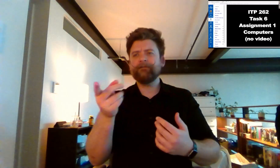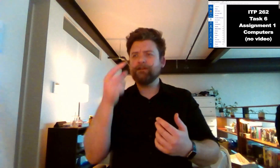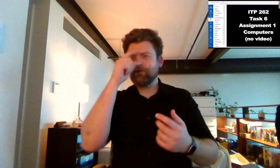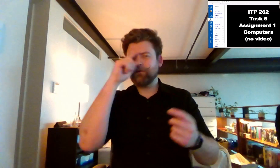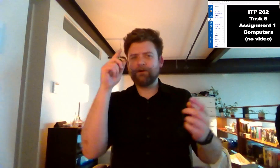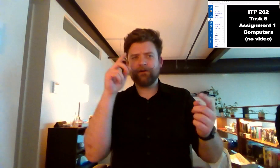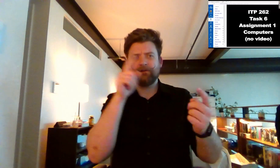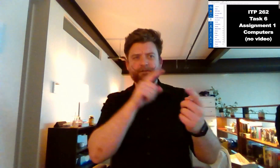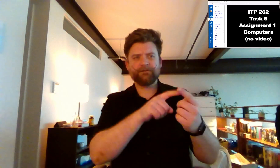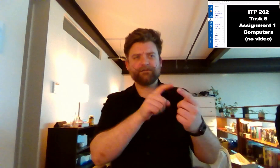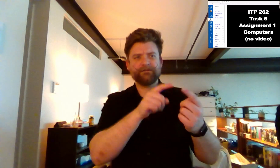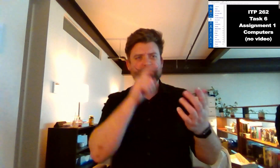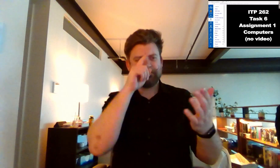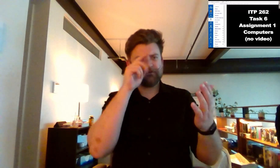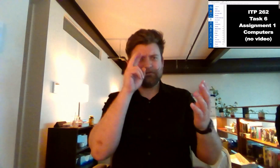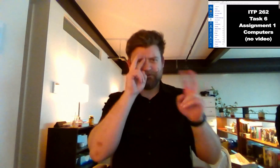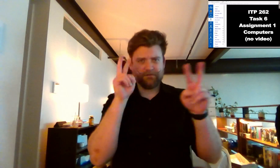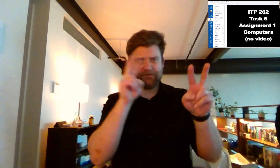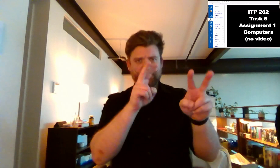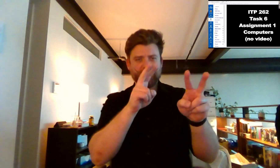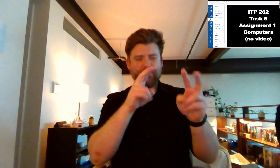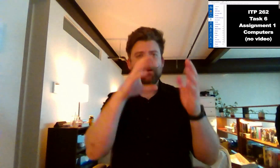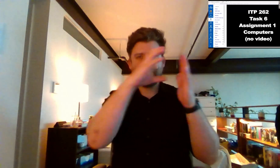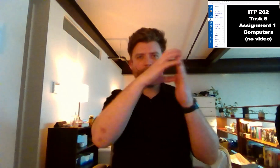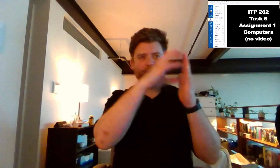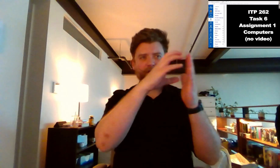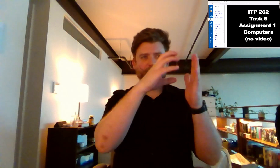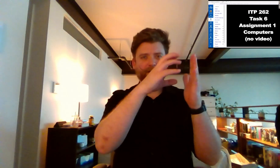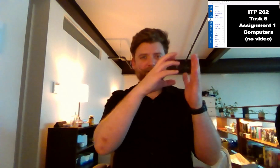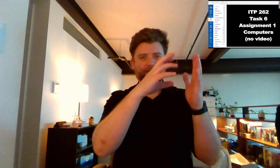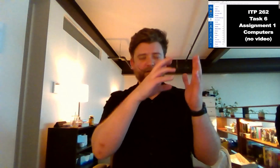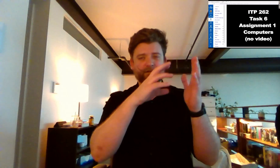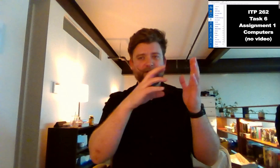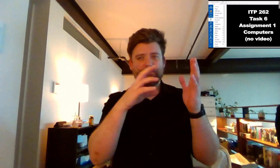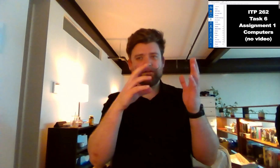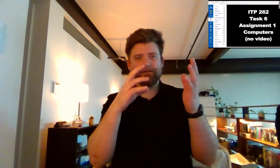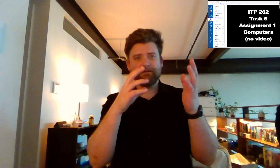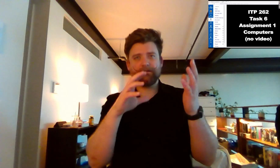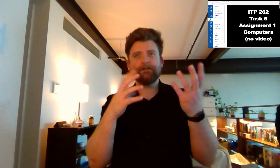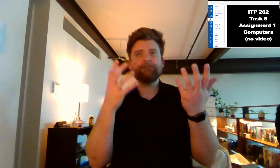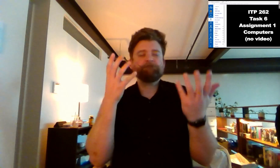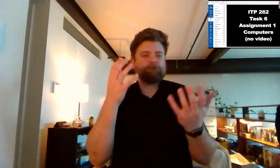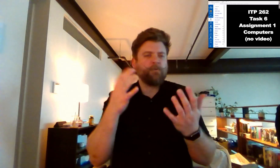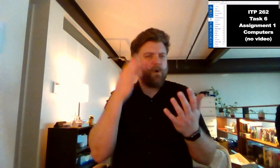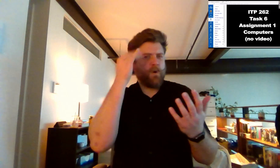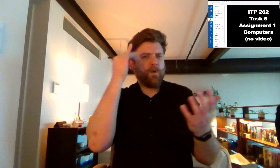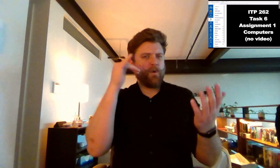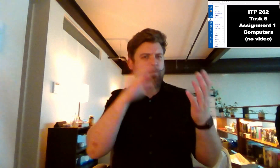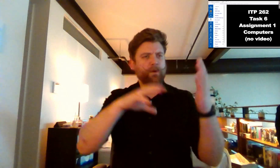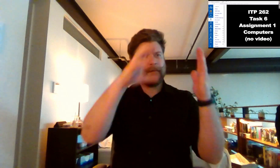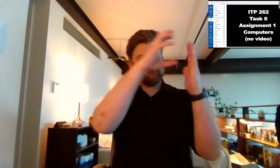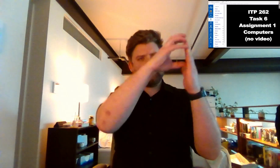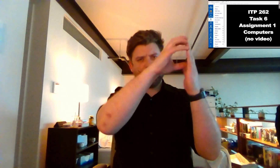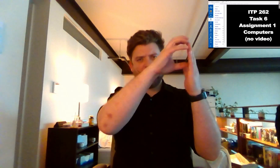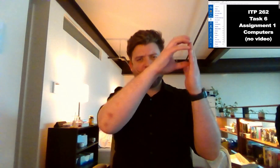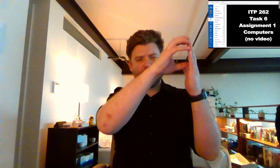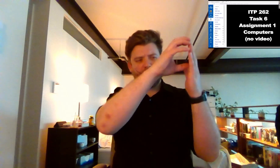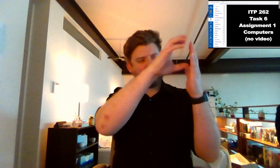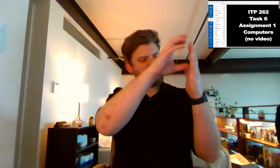And then you move the paragraph there, and you start another paragraph. Why would you want to do that? Start your different